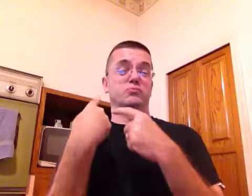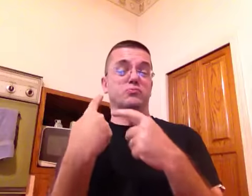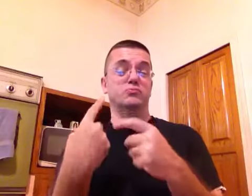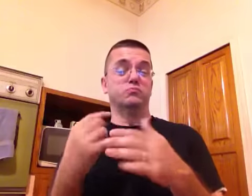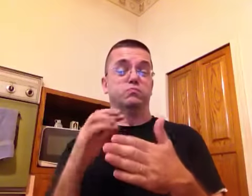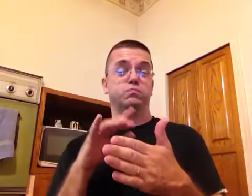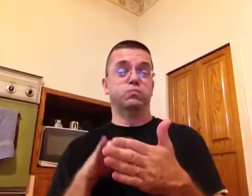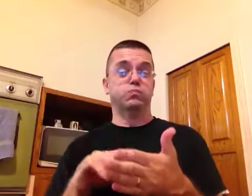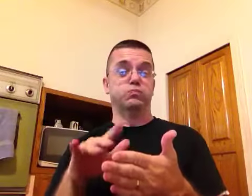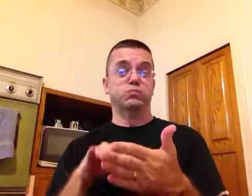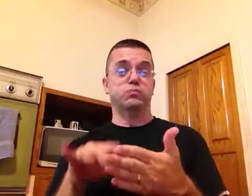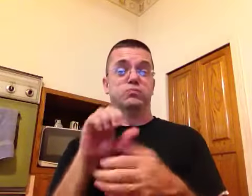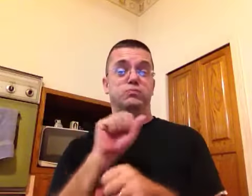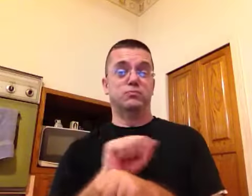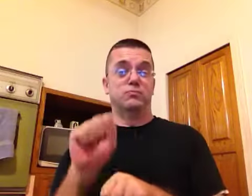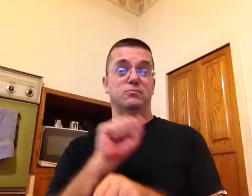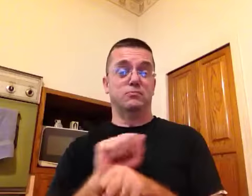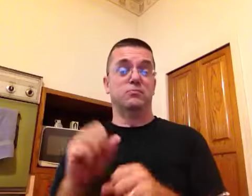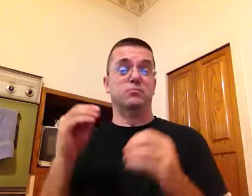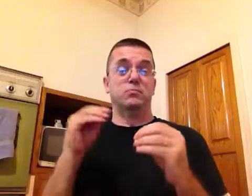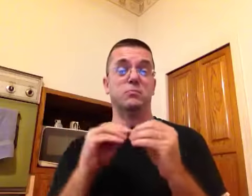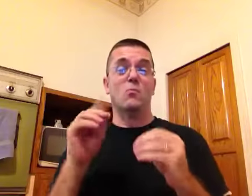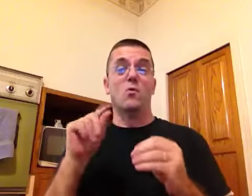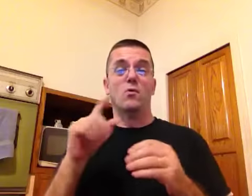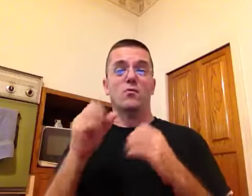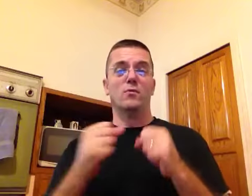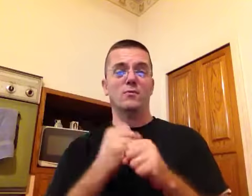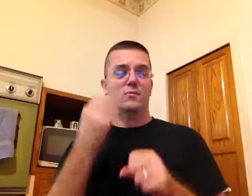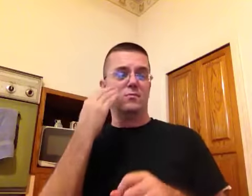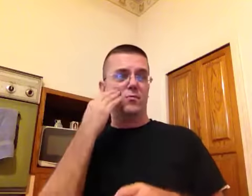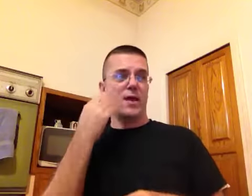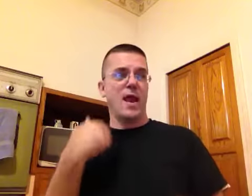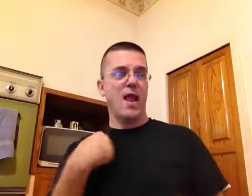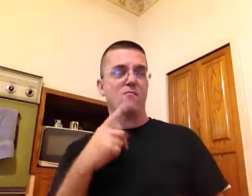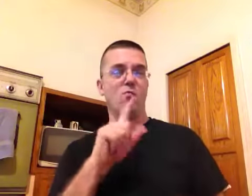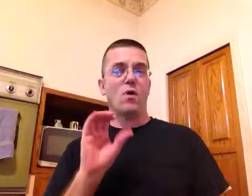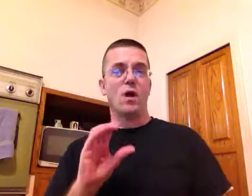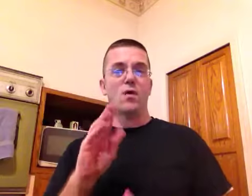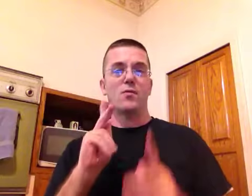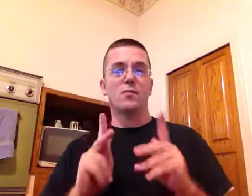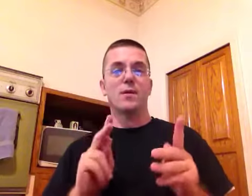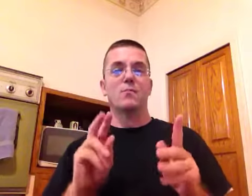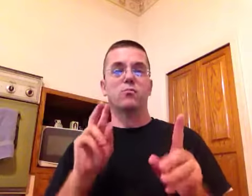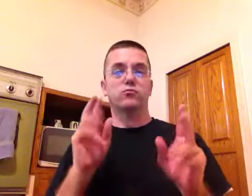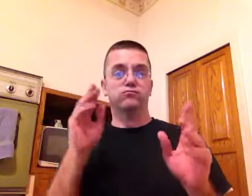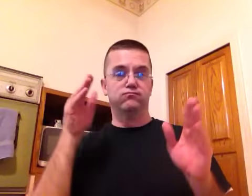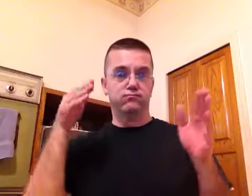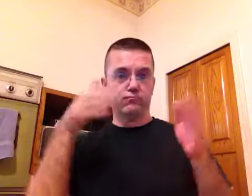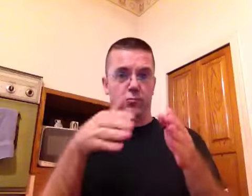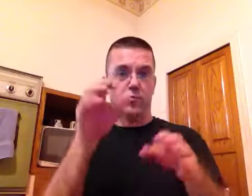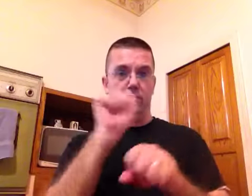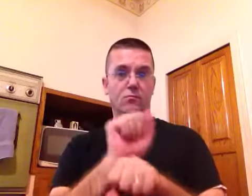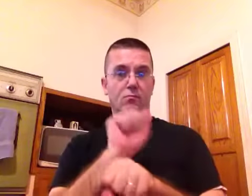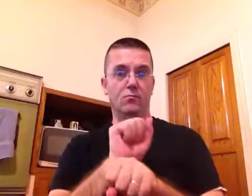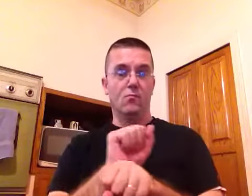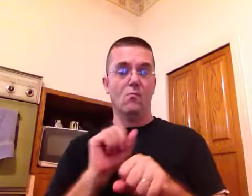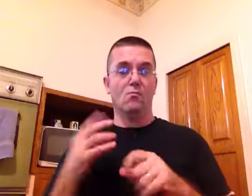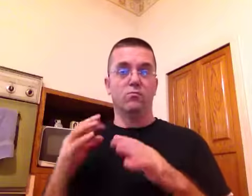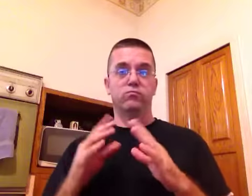in more than 20. I mean, it's got to be more than 20 years because there's 100 people working on this. It's unbelievable. I